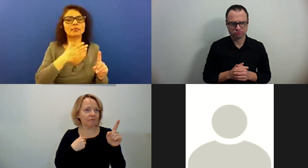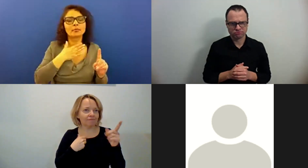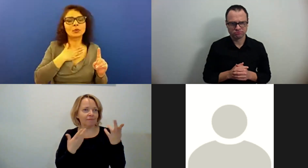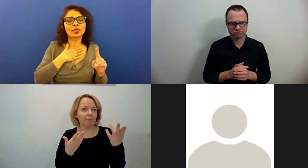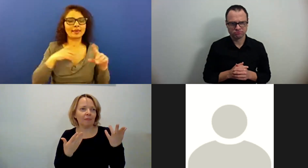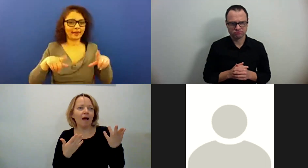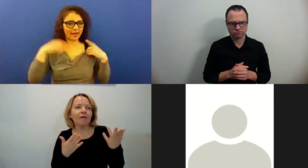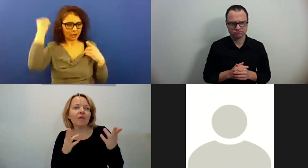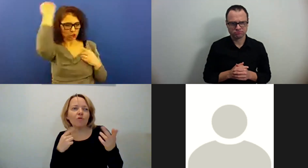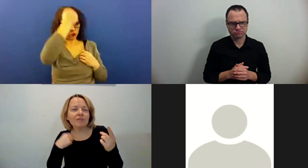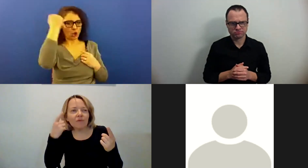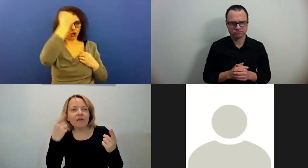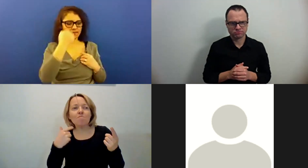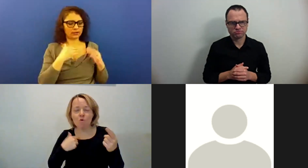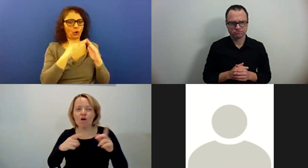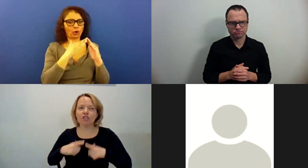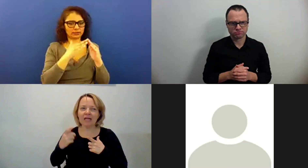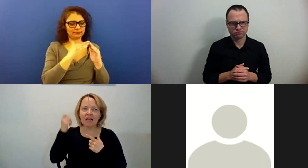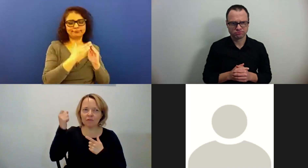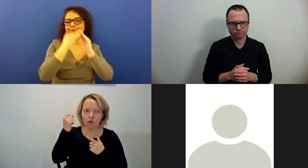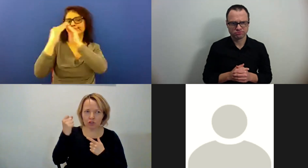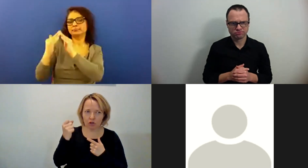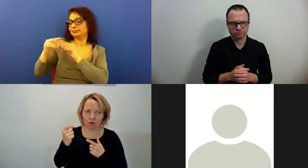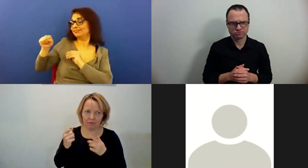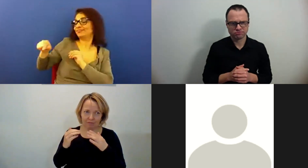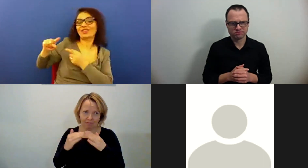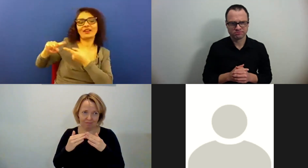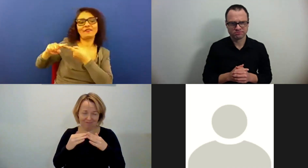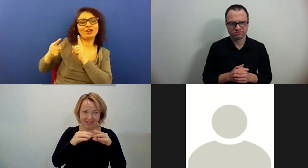In Kosovo, yes, we heard about Switzerland.